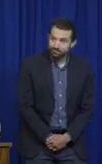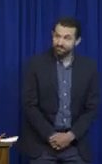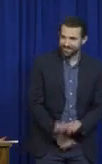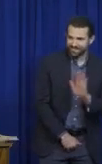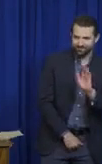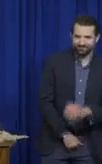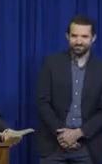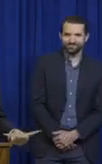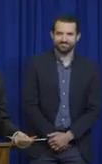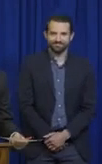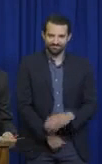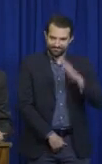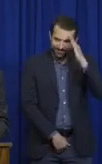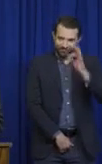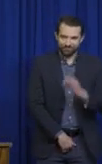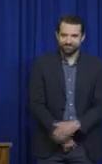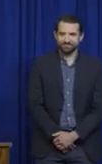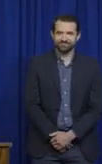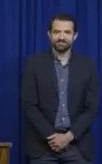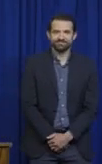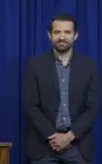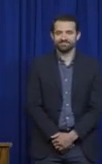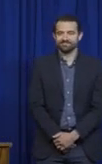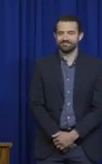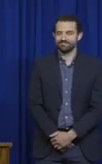Hey Josh, how are you?